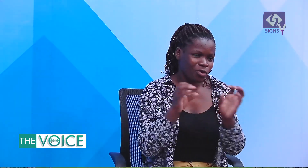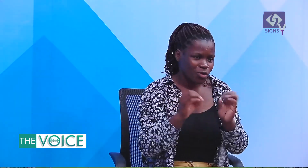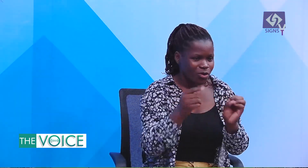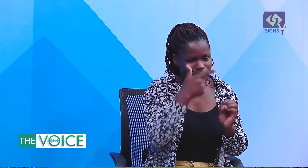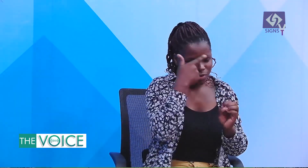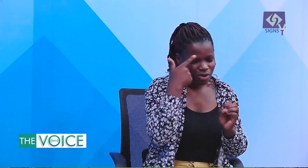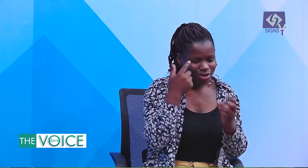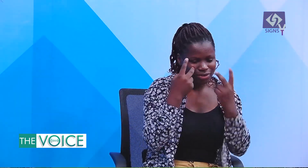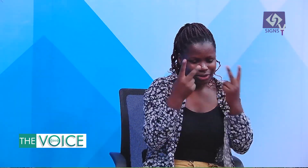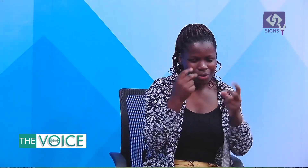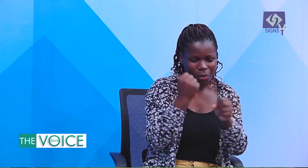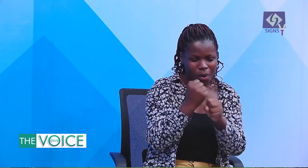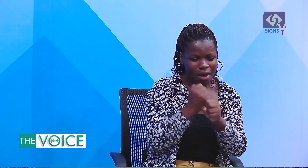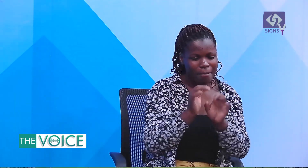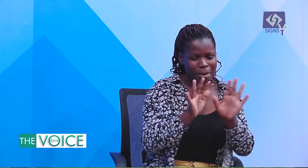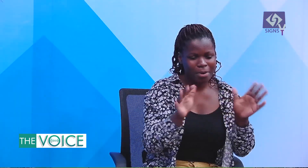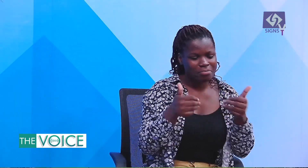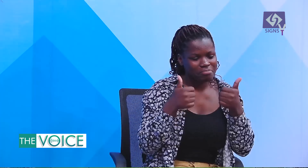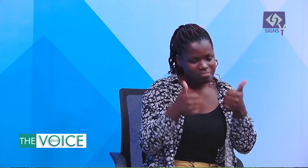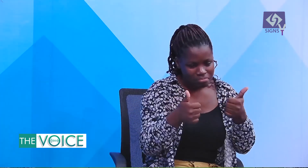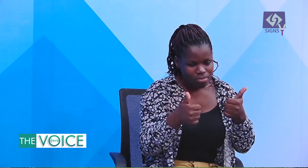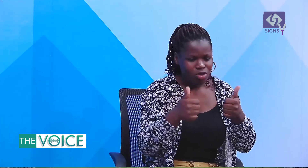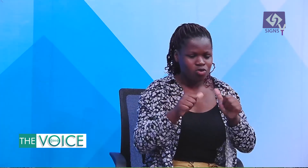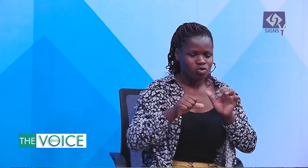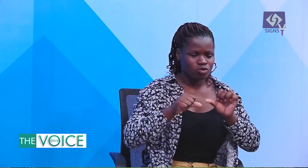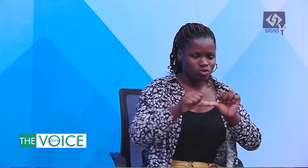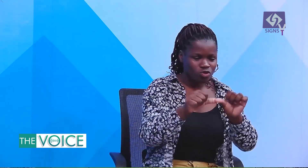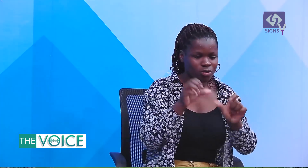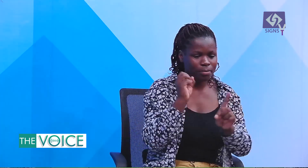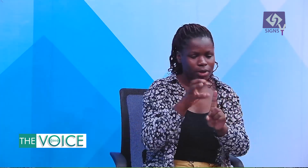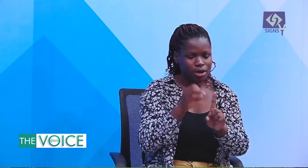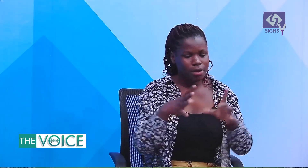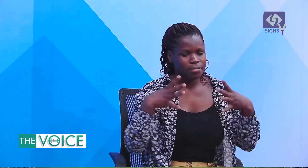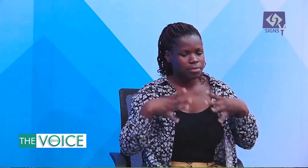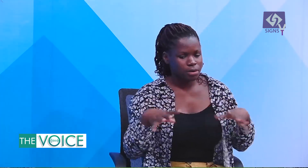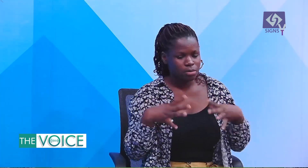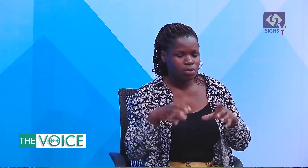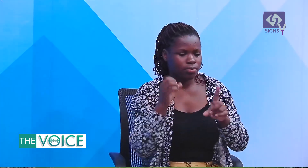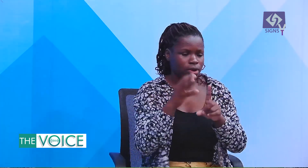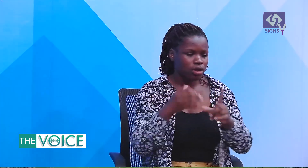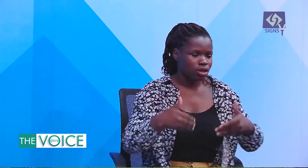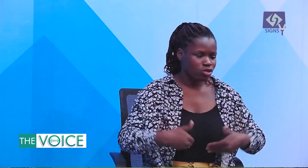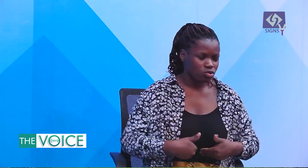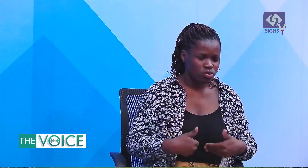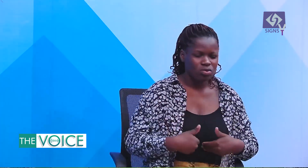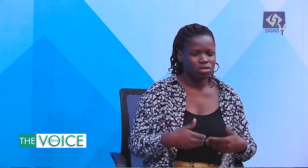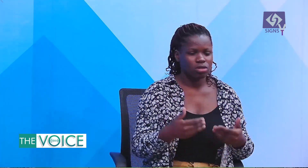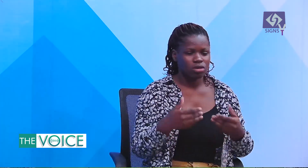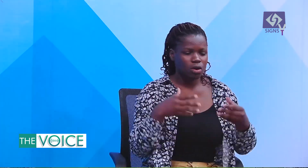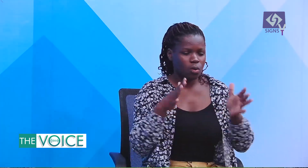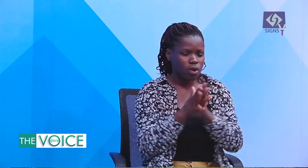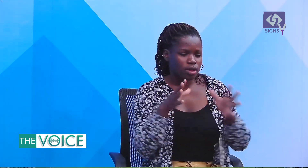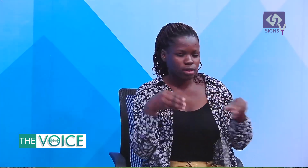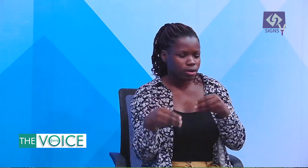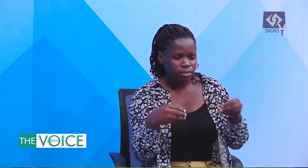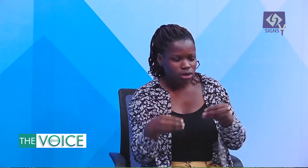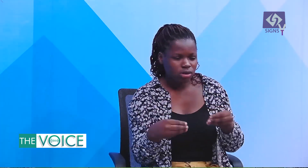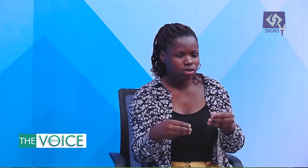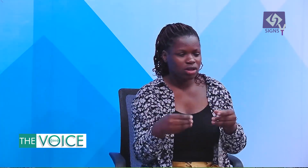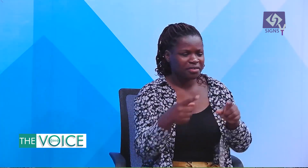for or working with persons with disabilities. I really want to encourage you to continue doing your job. correctly as you're doing it, provide mentorship,